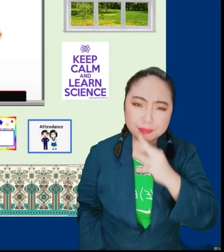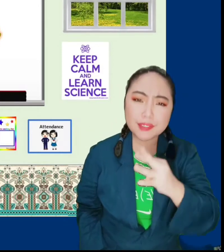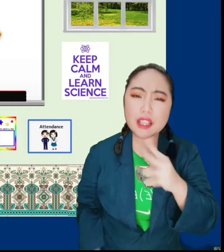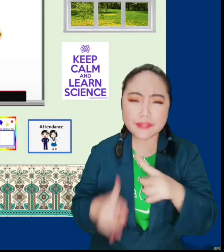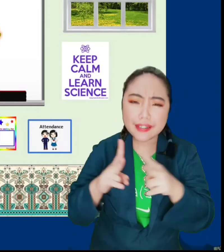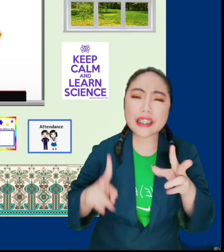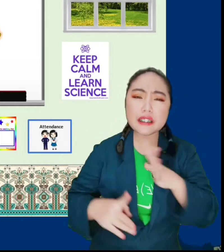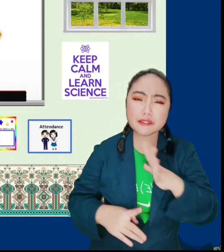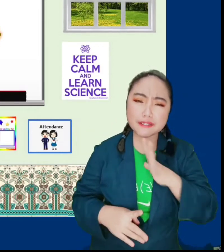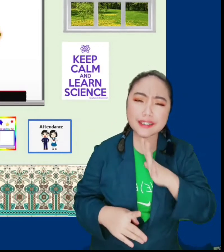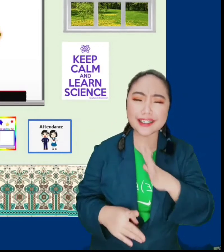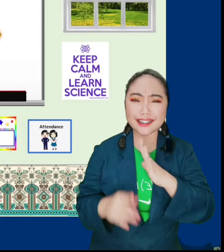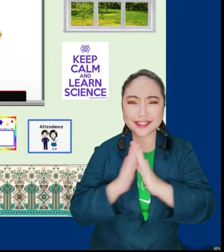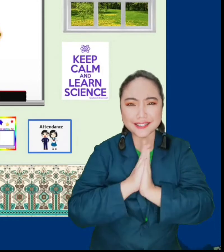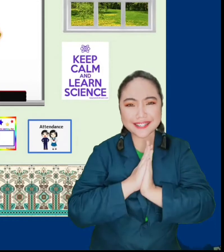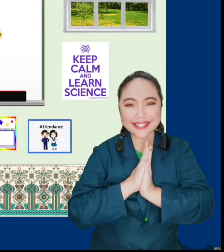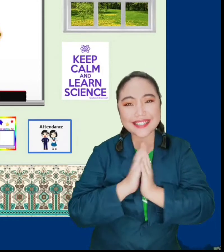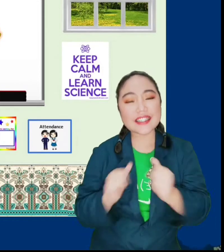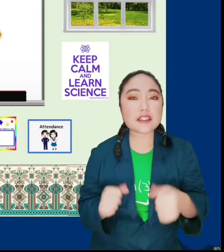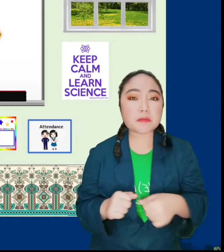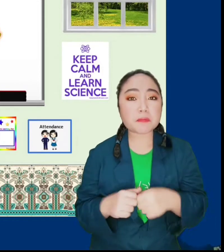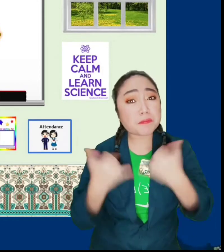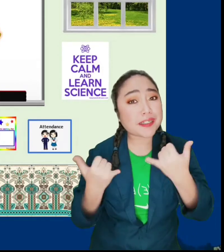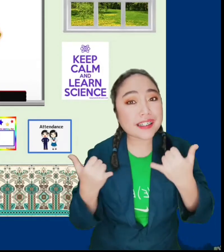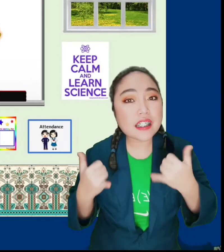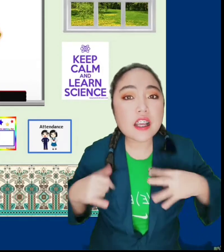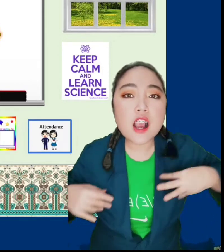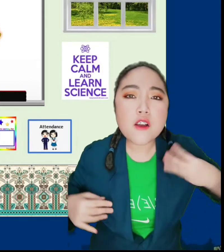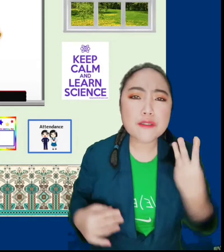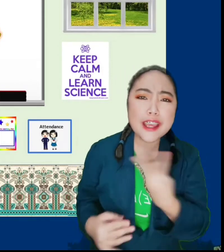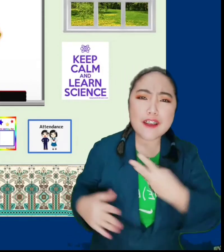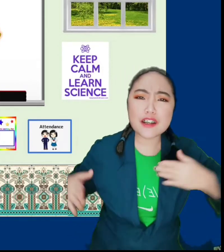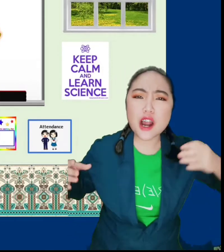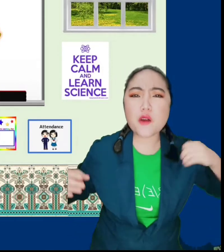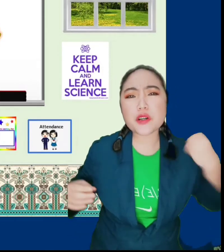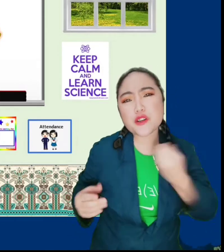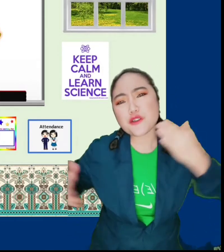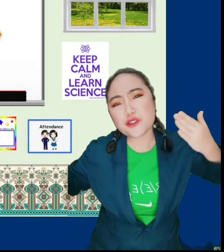Don't worry about me, I am very well, I'm fine.